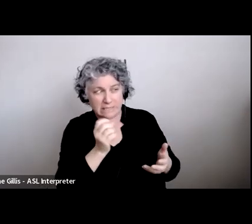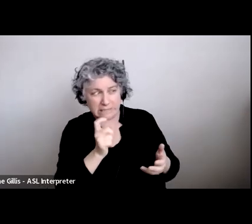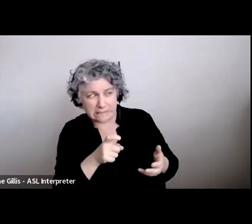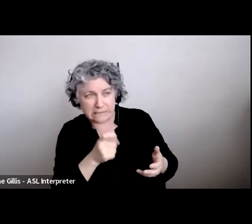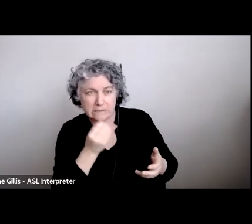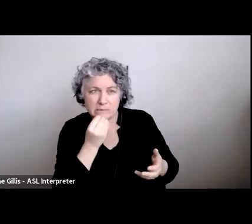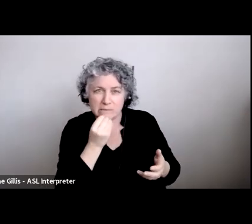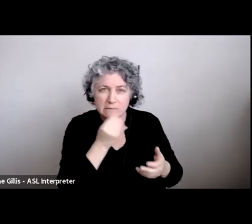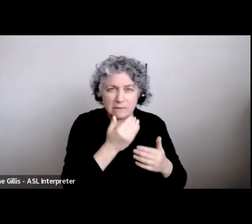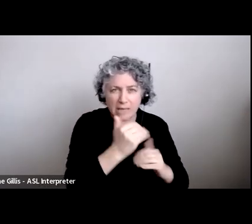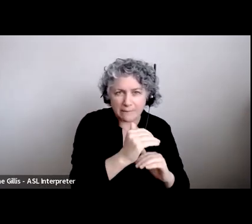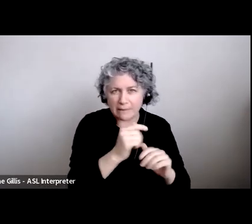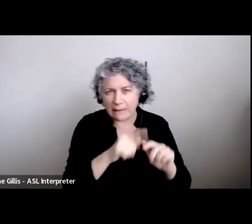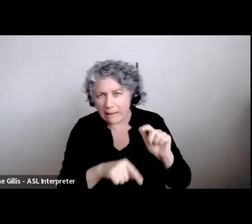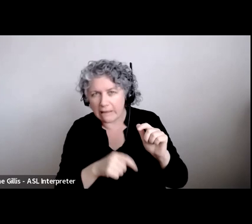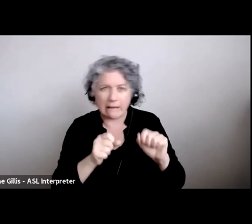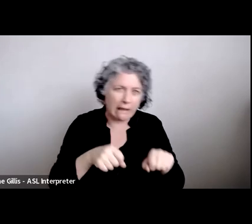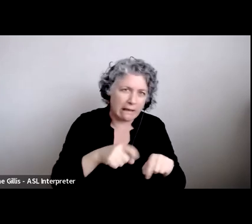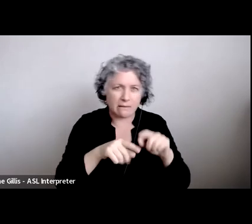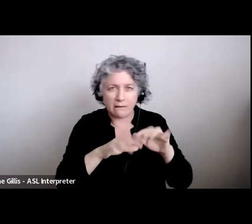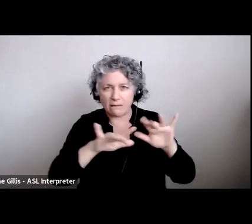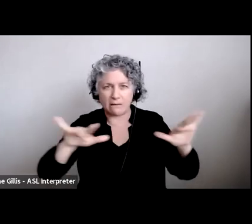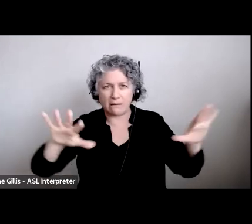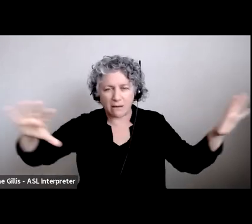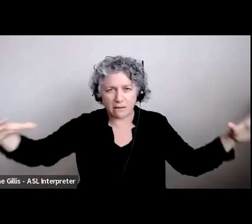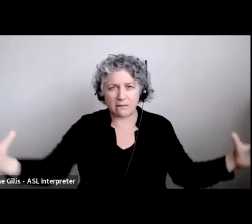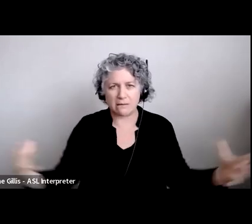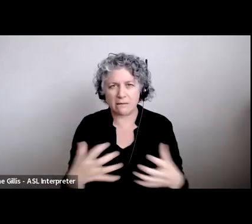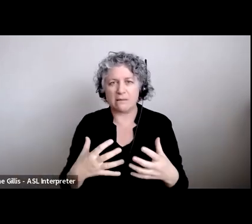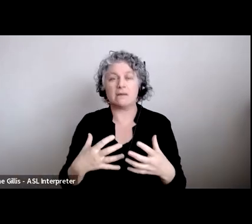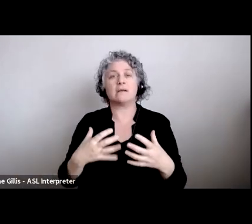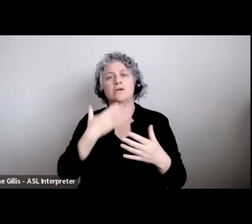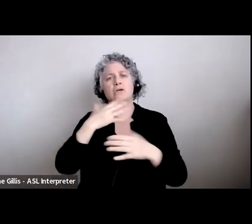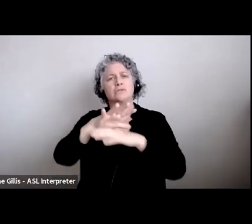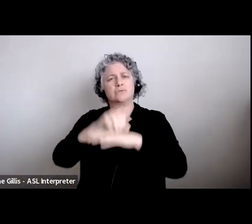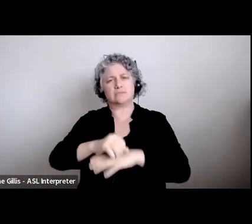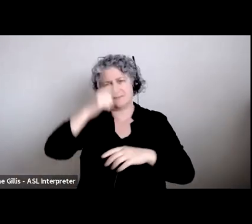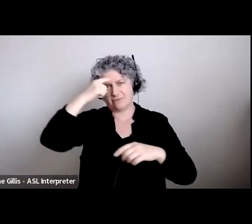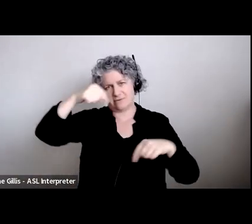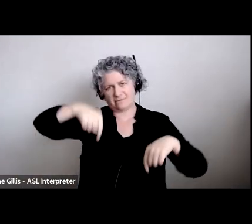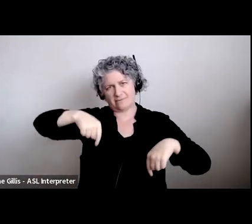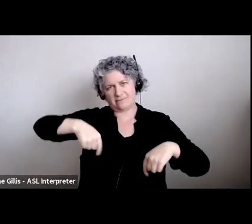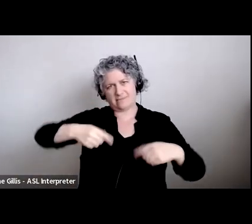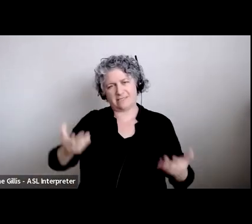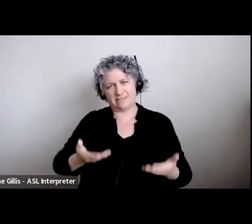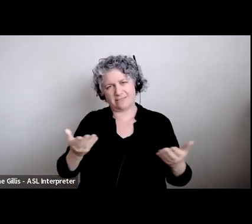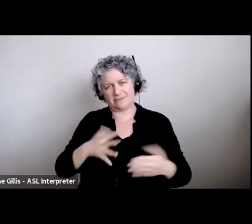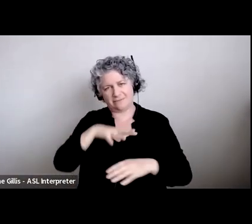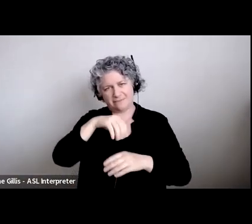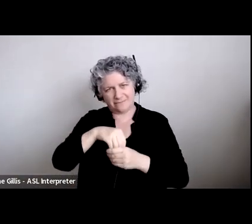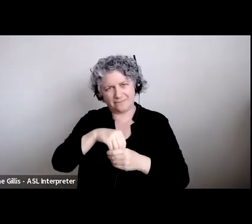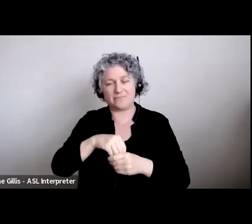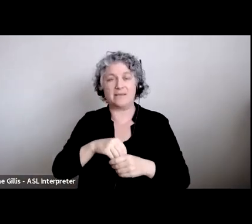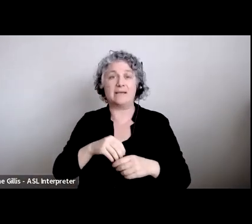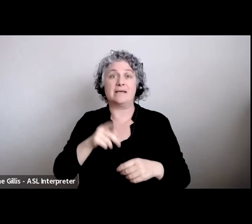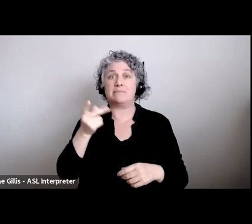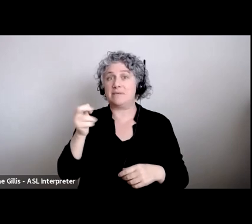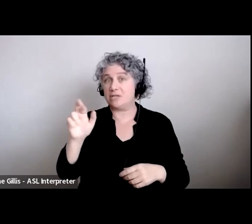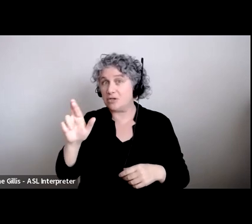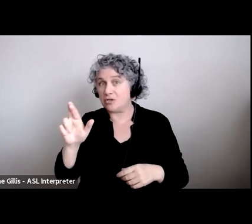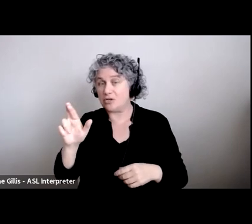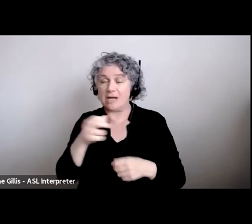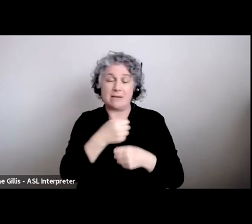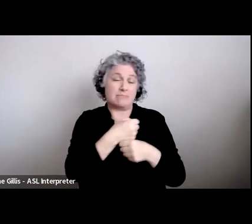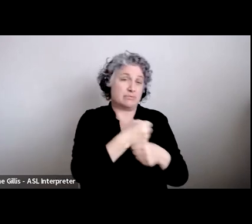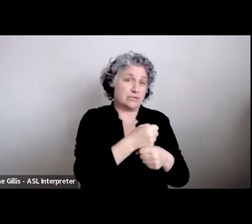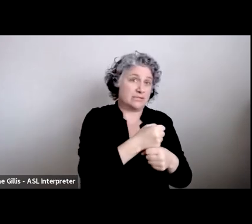great tradition for the company here to participate. And Peter and our production manager, Howard, cook